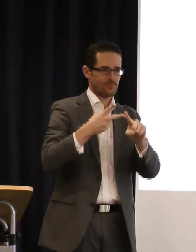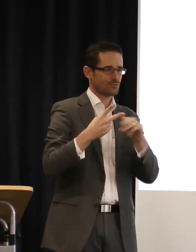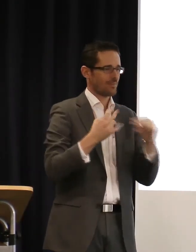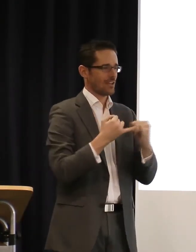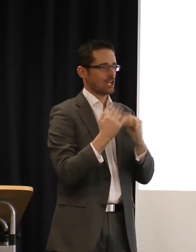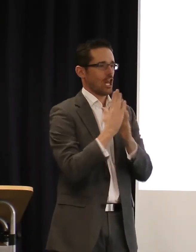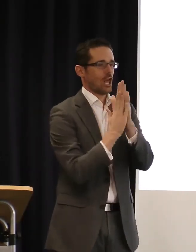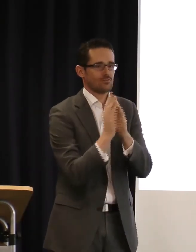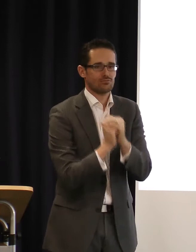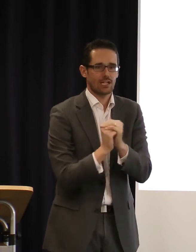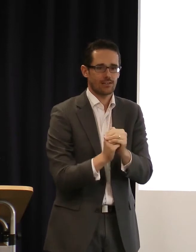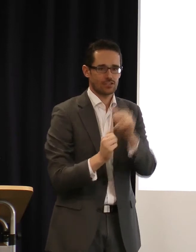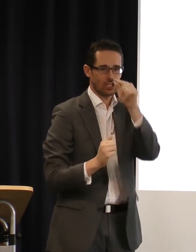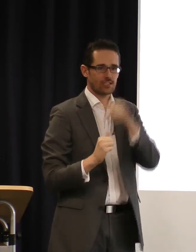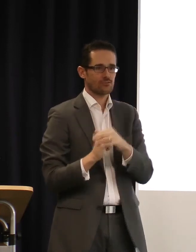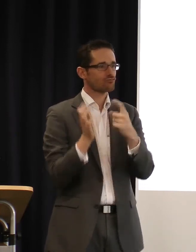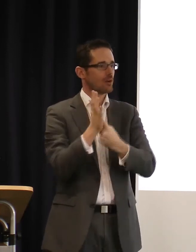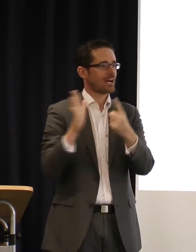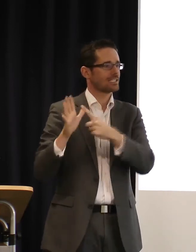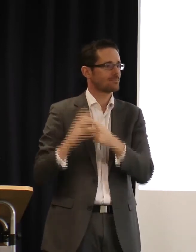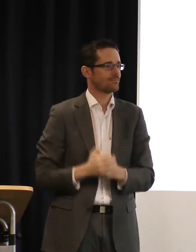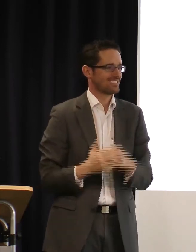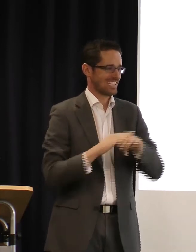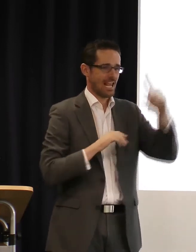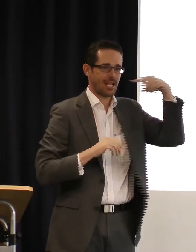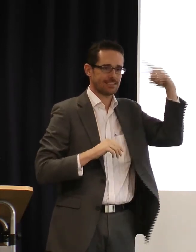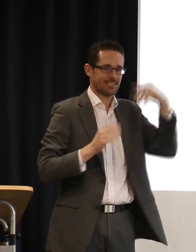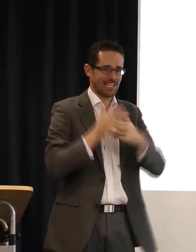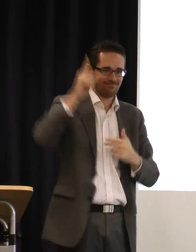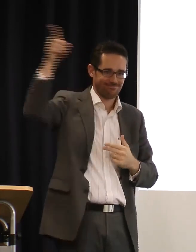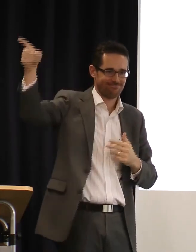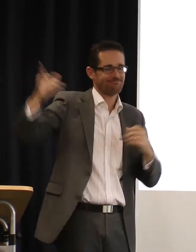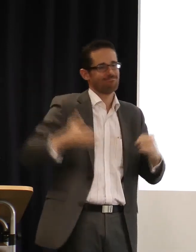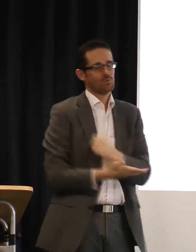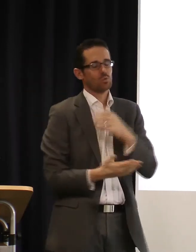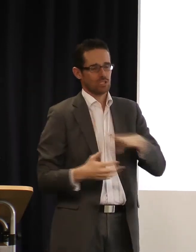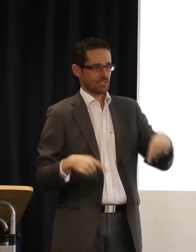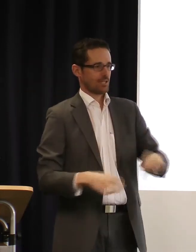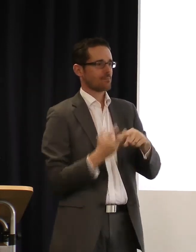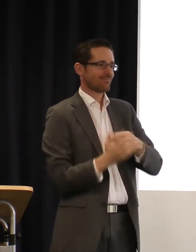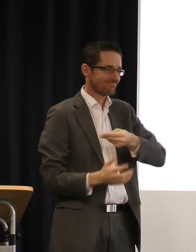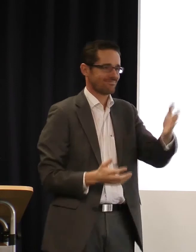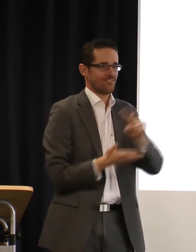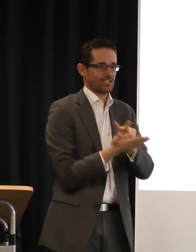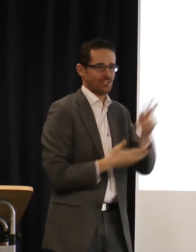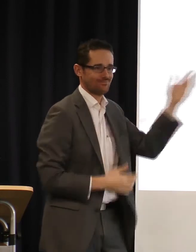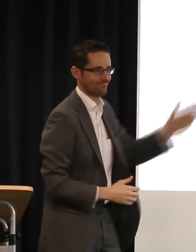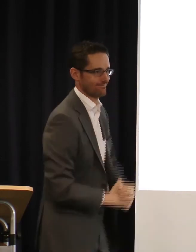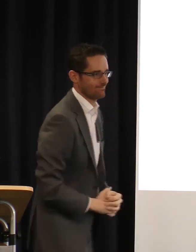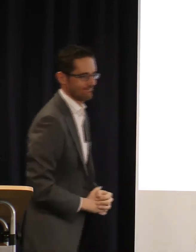Great. Now we have a video from a very close friend of John's, Lovett, Adam, who's in London, who really dearly wanted to be here